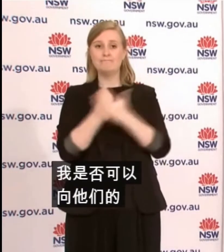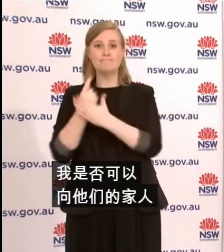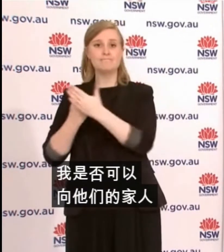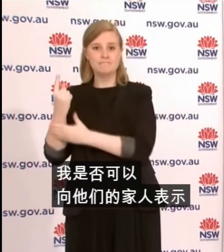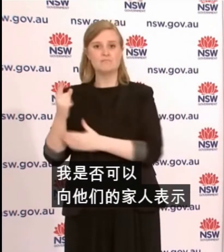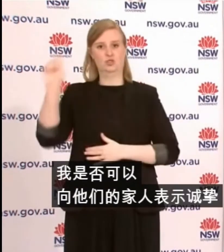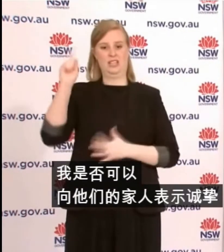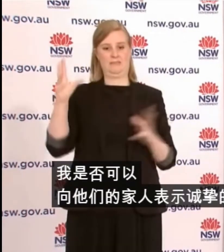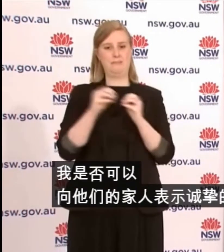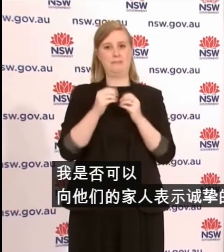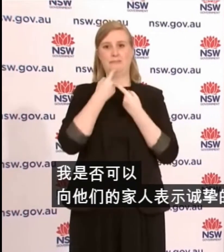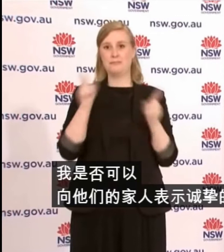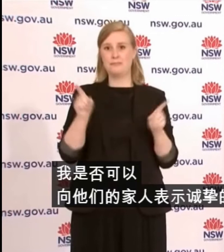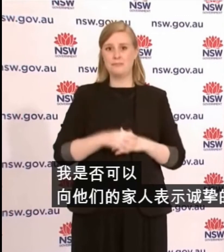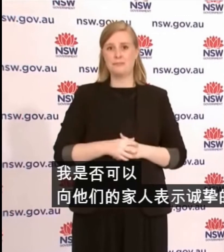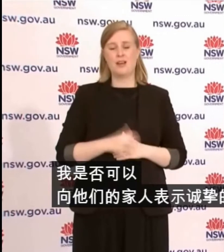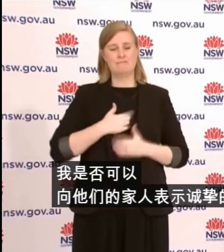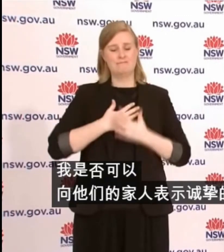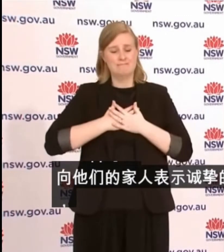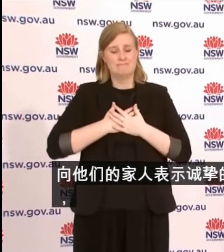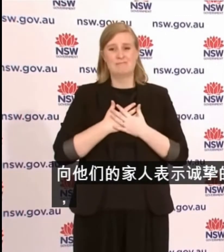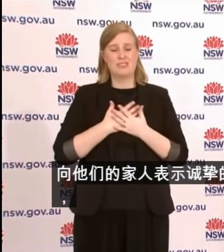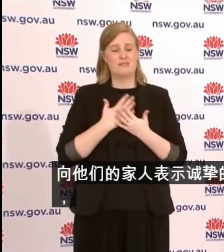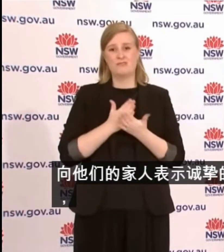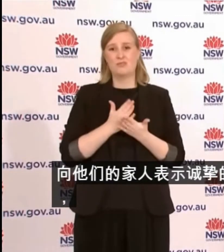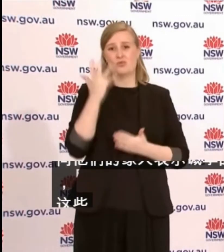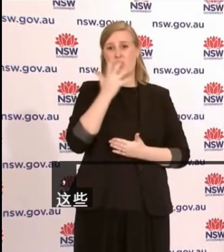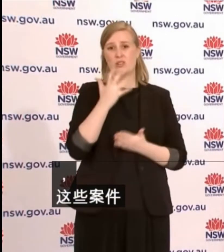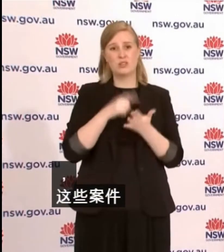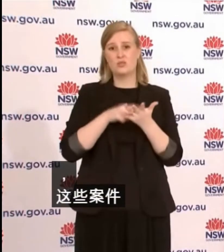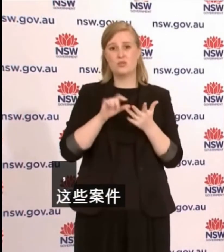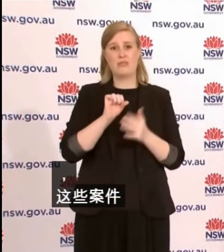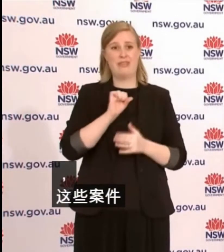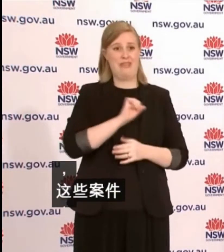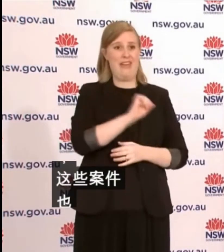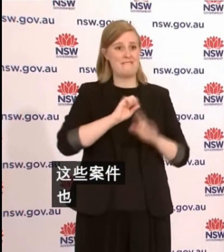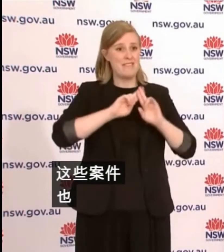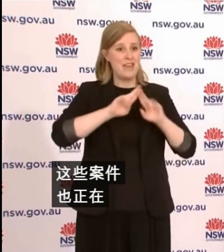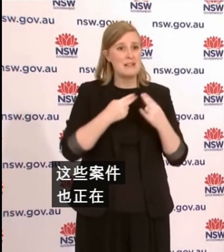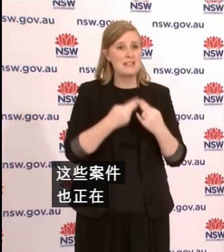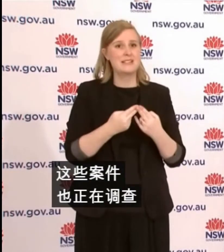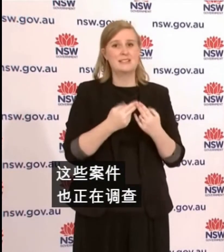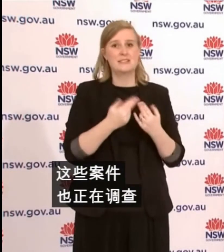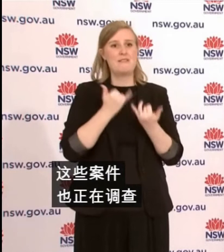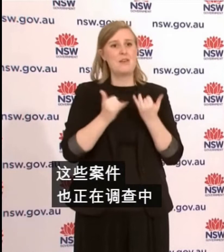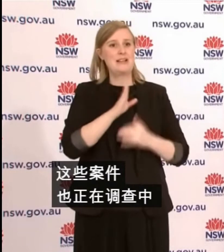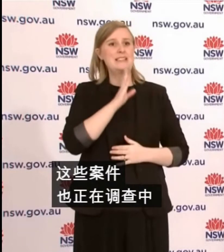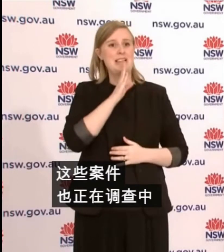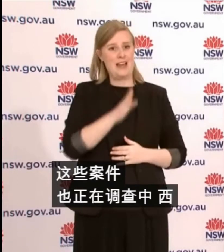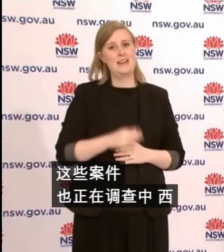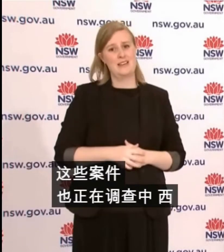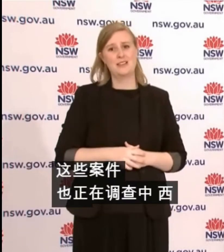sincere sympathies to their families, and these cases are also being investigated